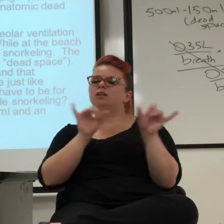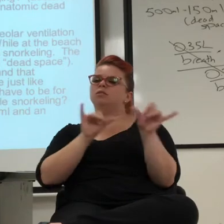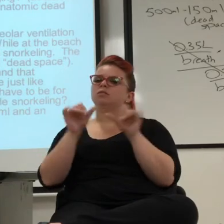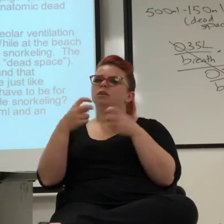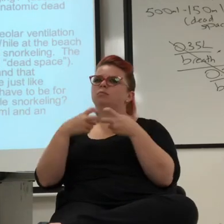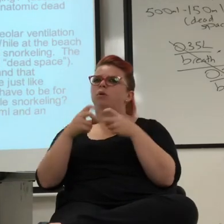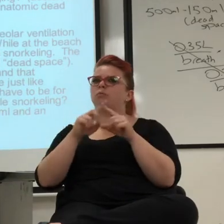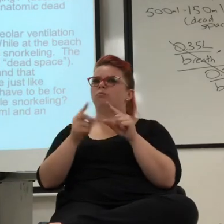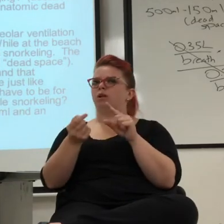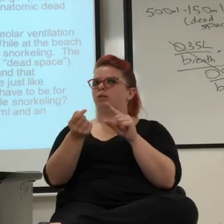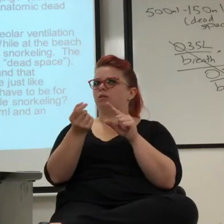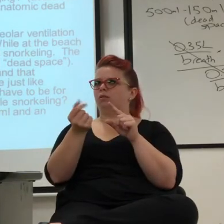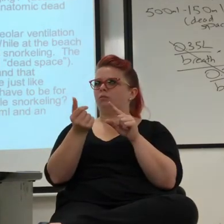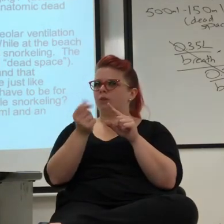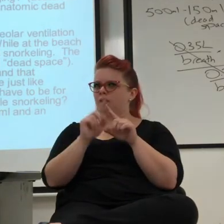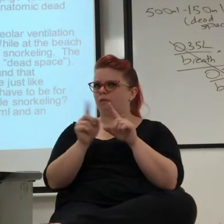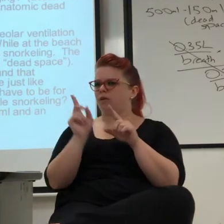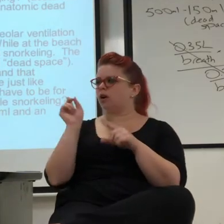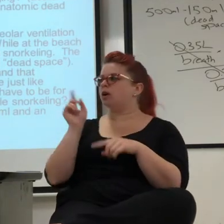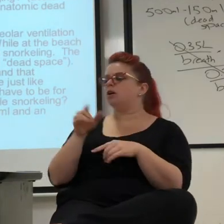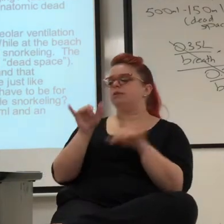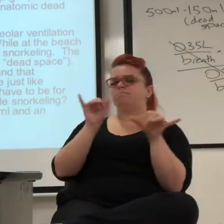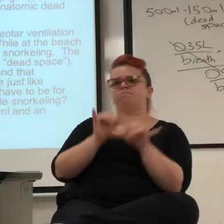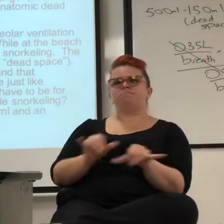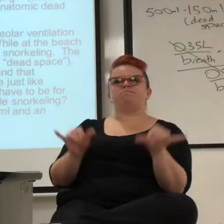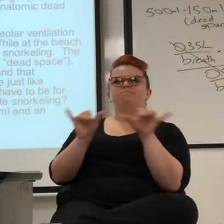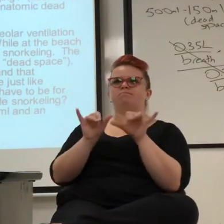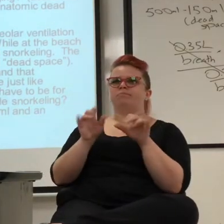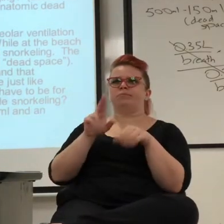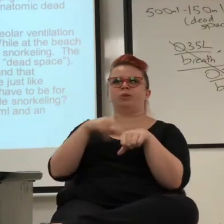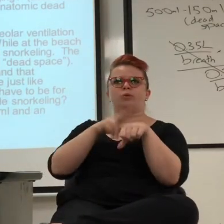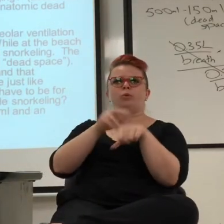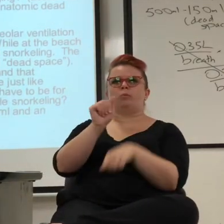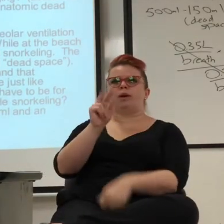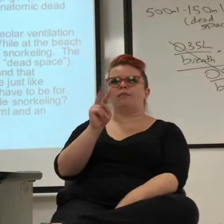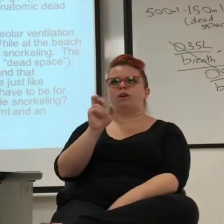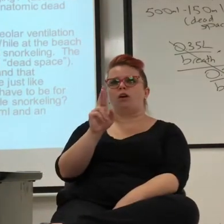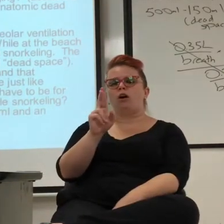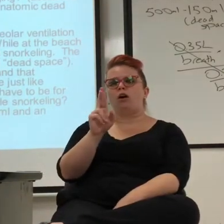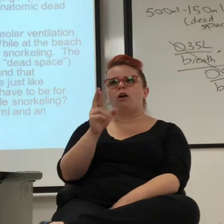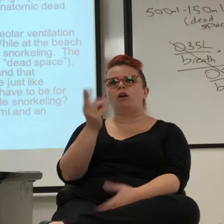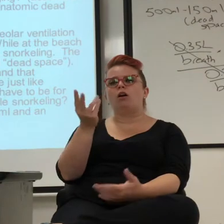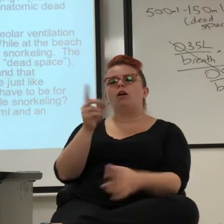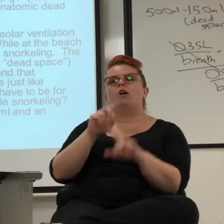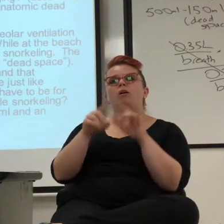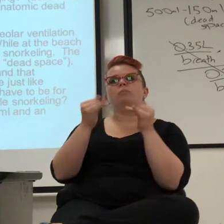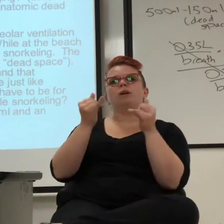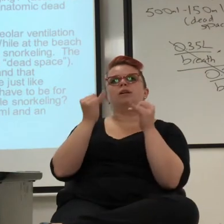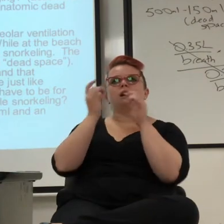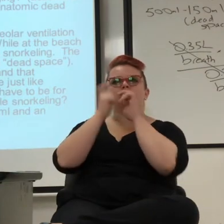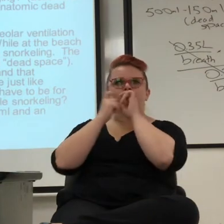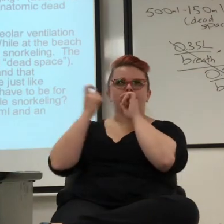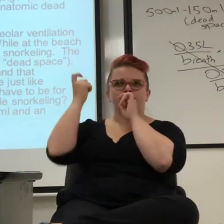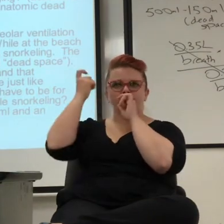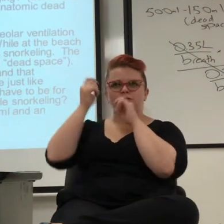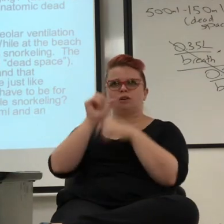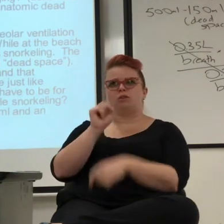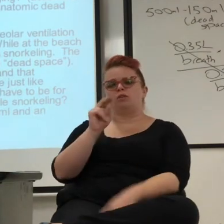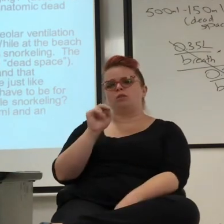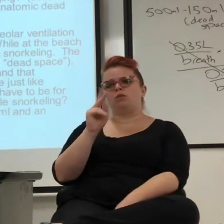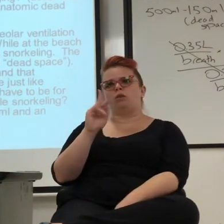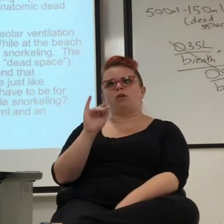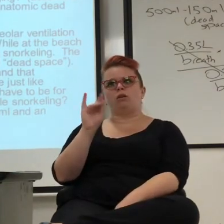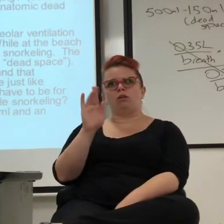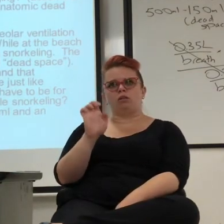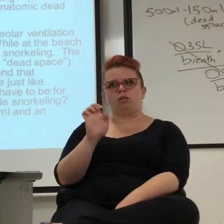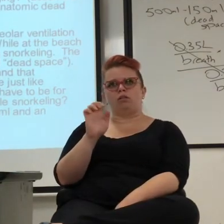varied. She still has this normal AVR, and but now she's snorkeling. Assume everything else is the same, but